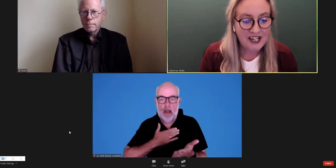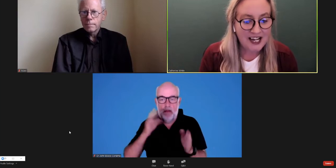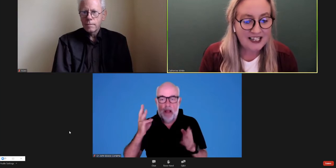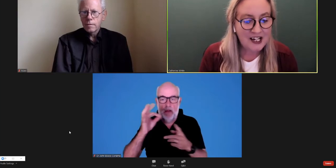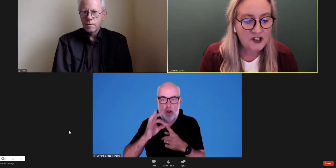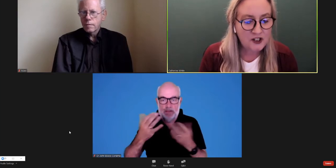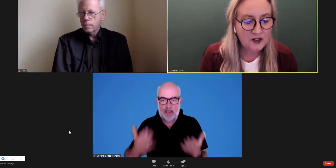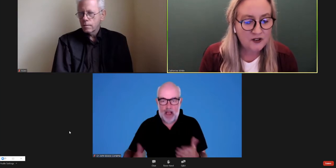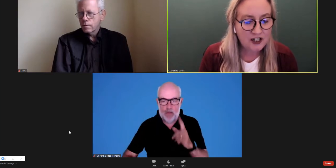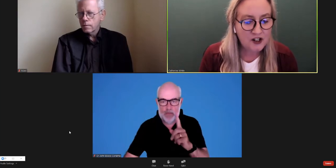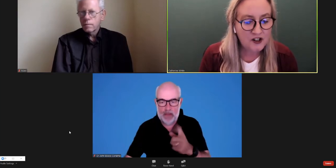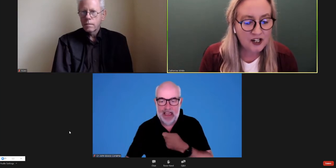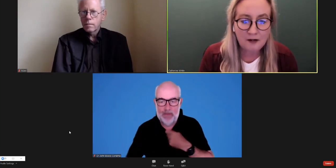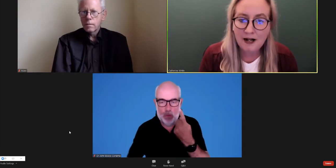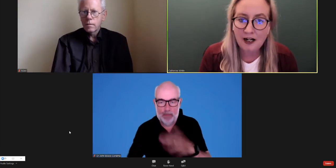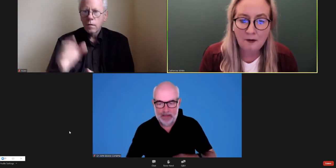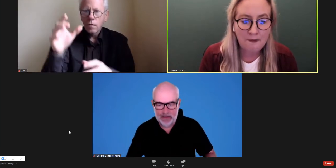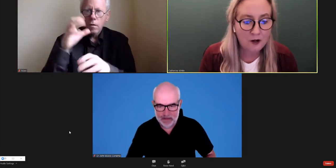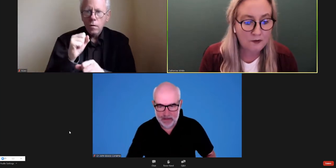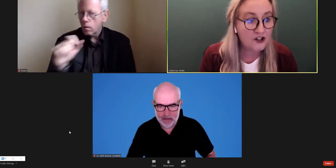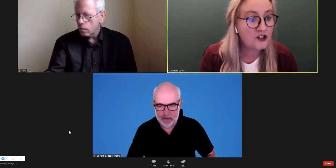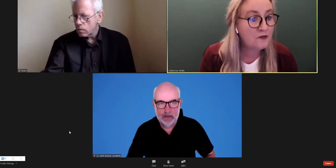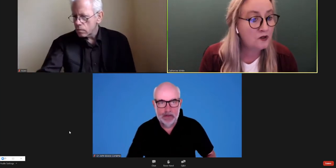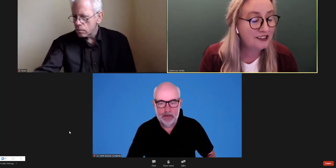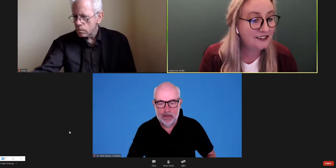Okay, I'd like to share my PowerPoint, just a moment.